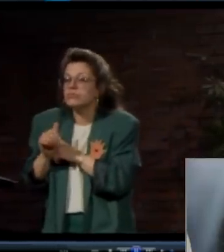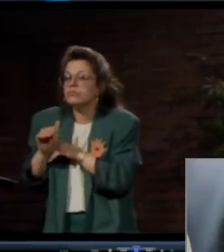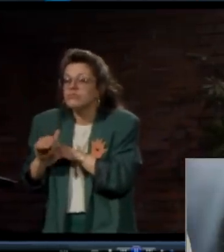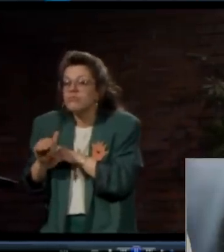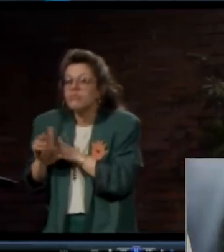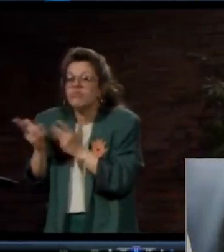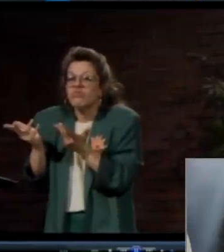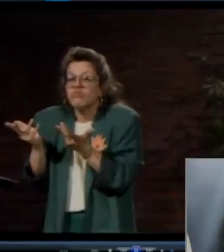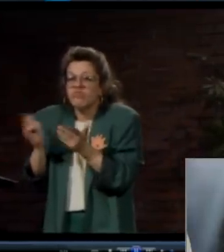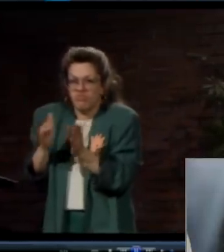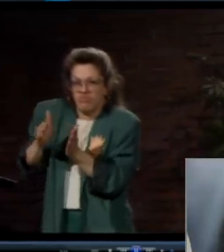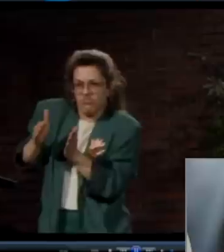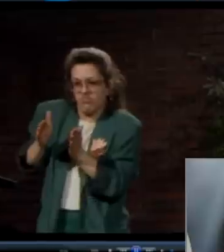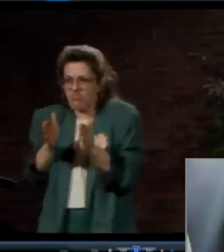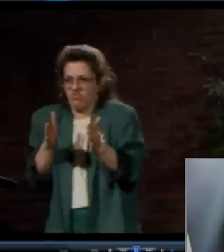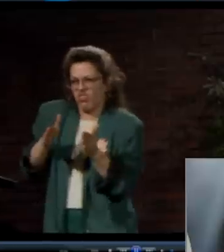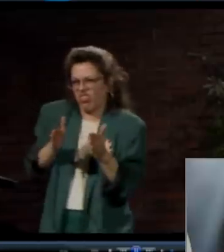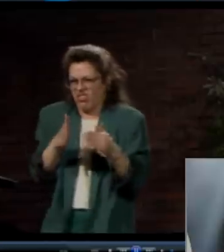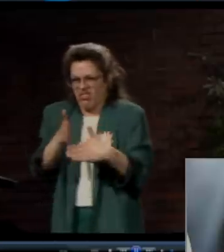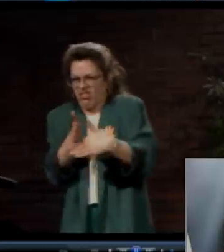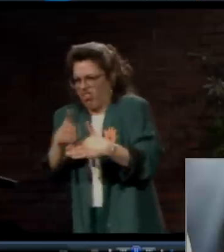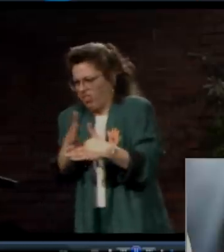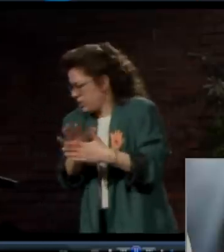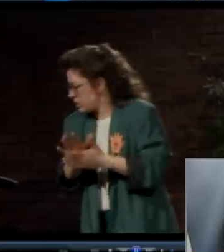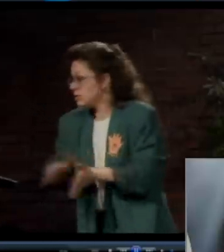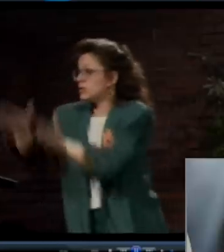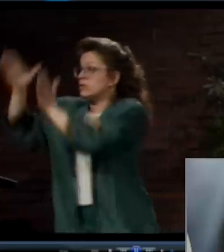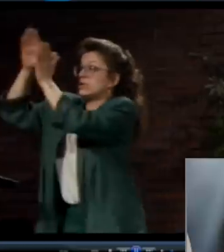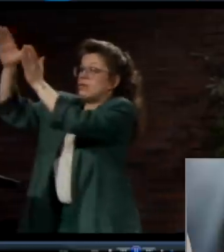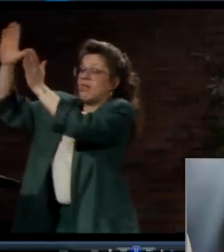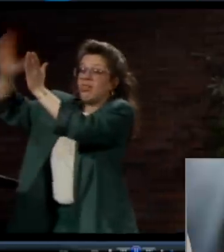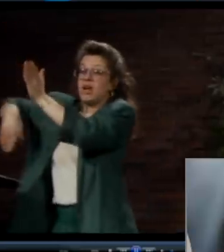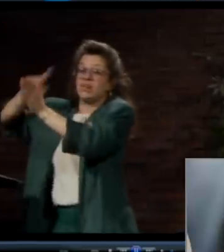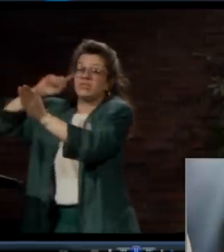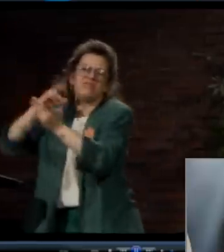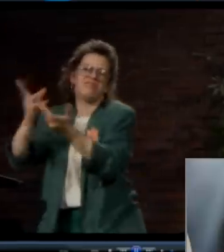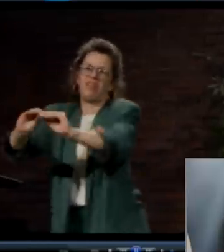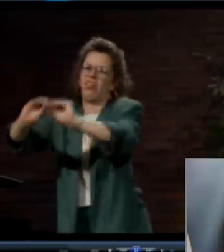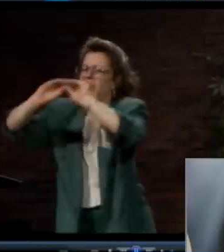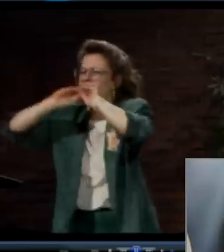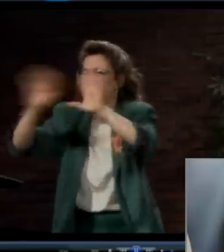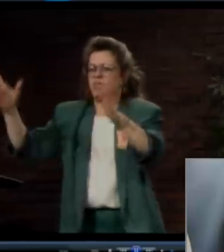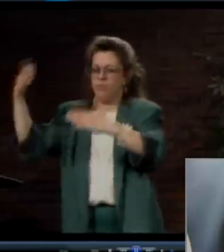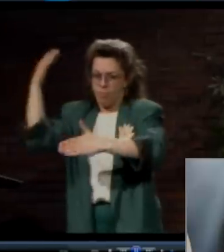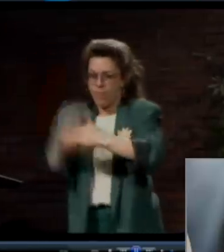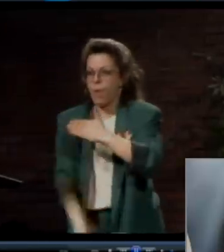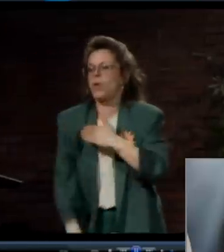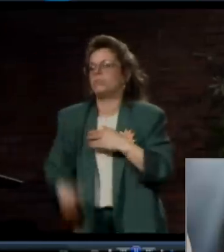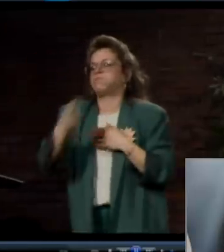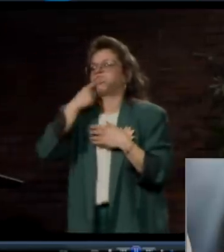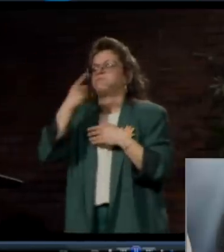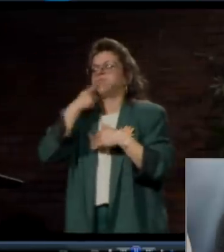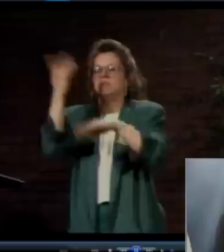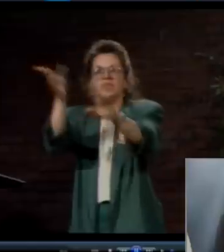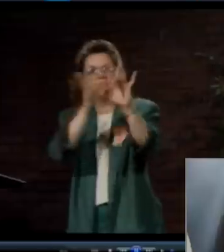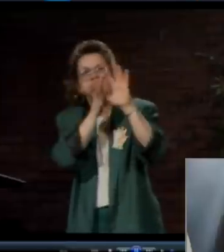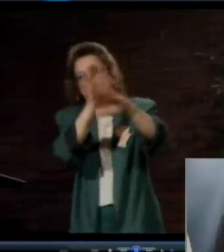Maybe an infection or some childhood illness, who knows. And then of course we